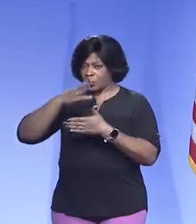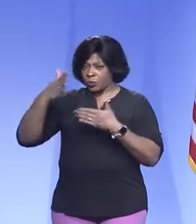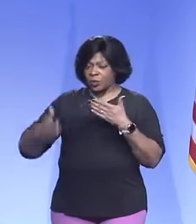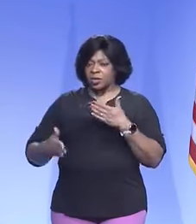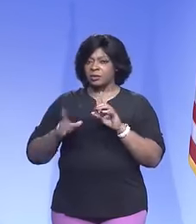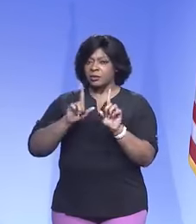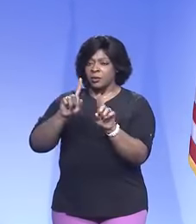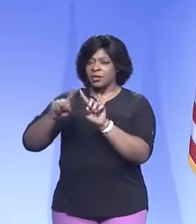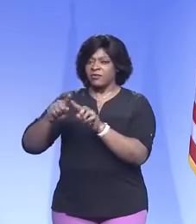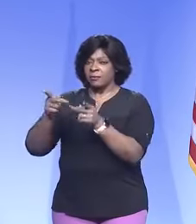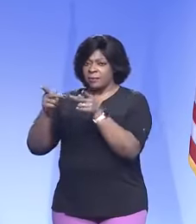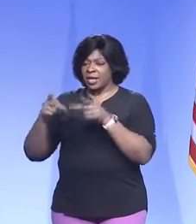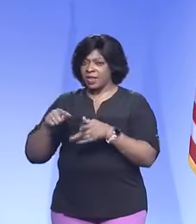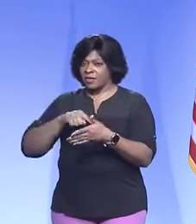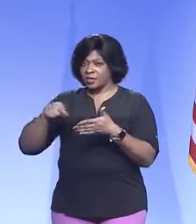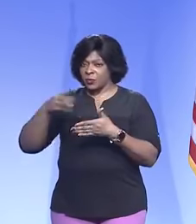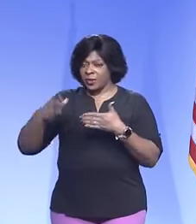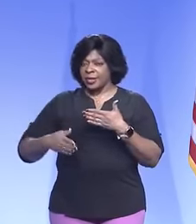lot of different places.